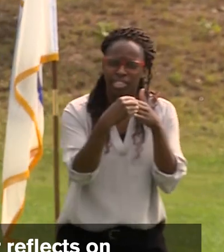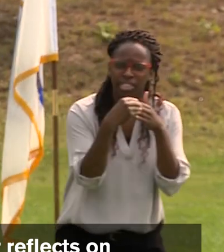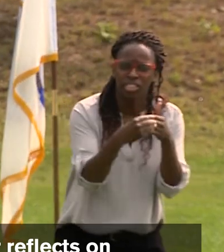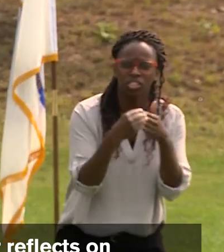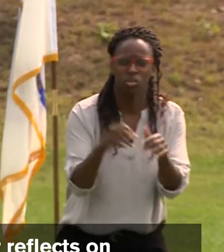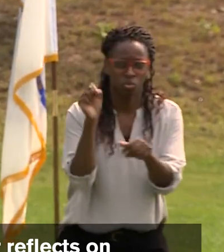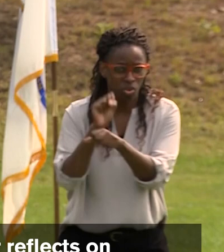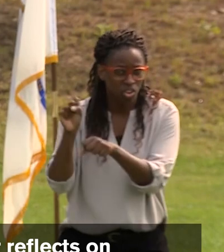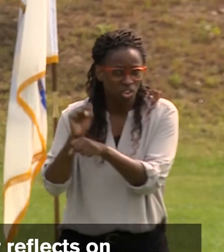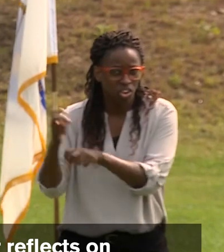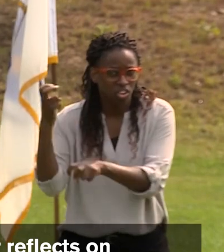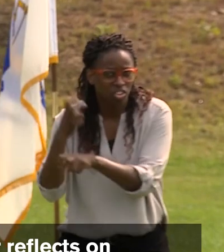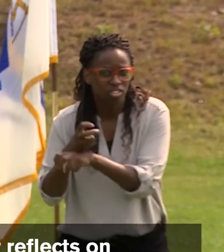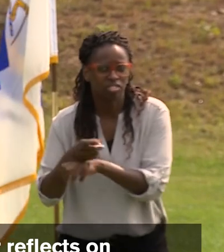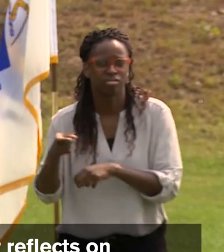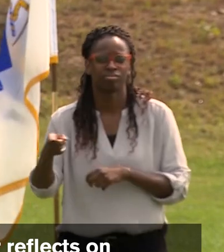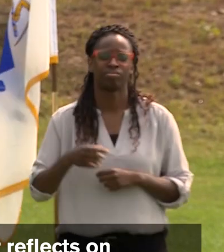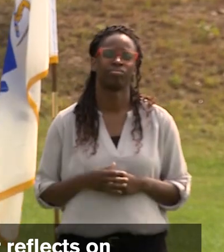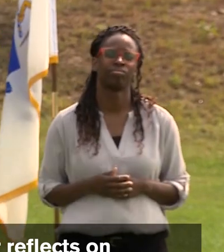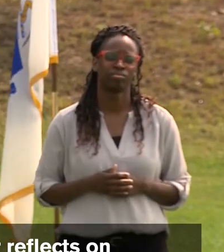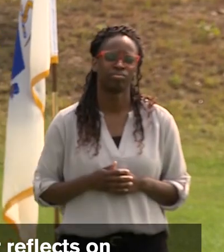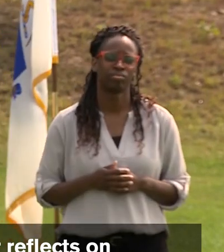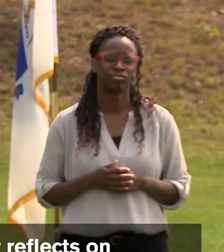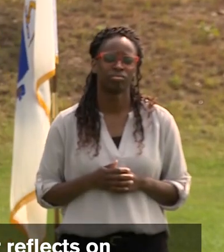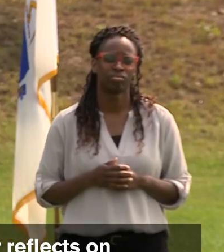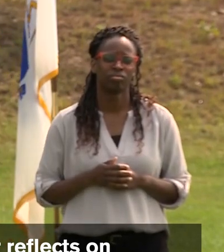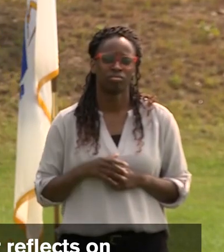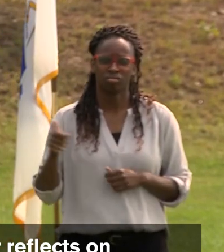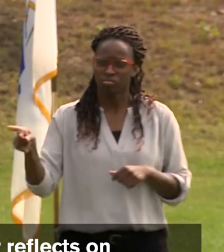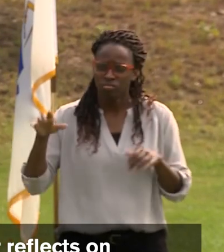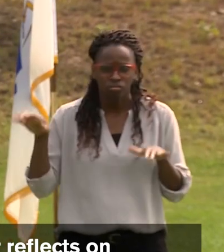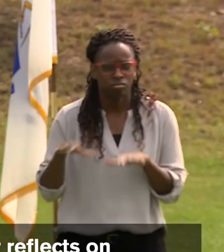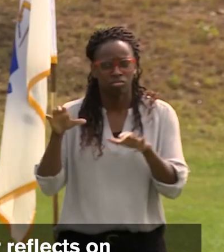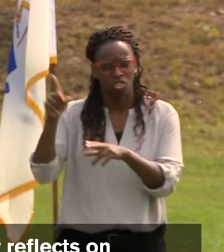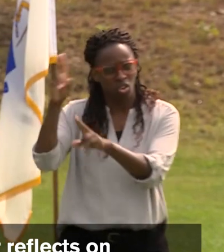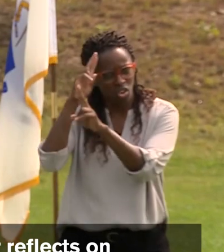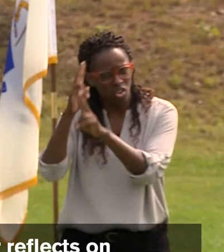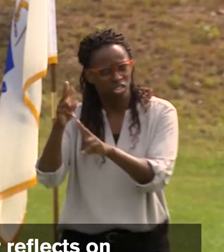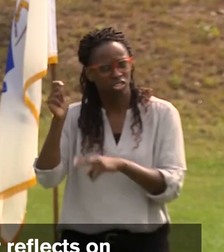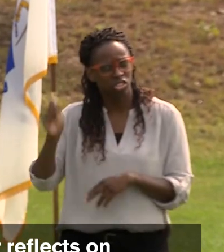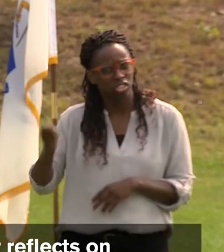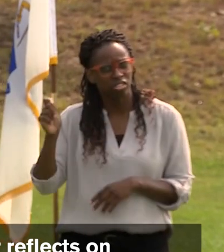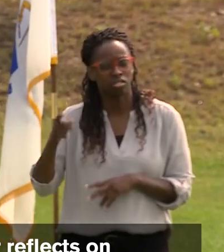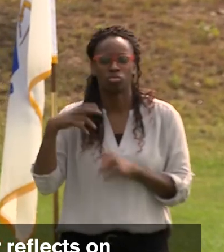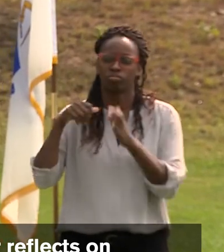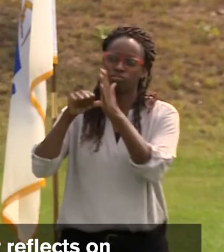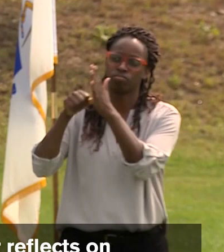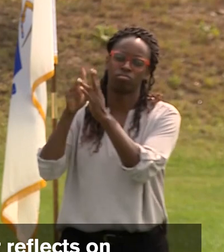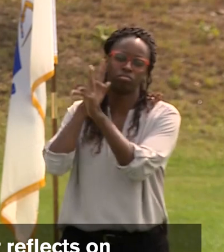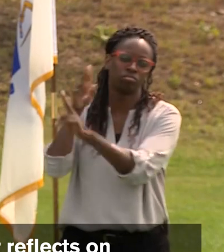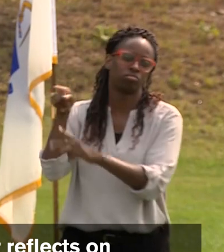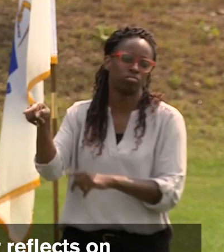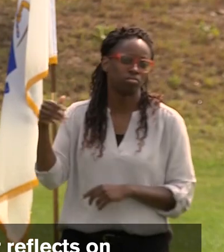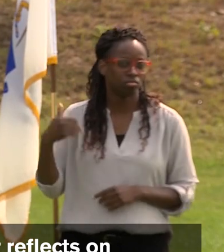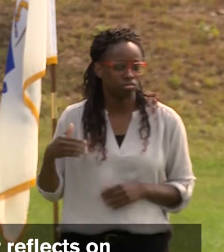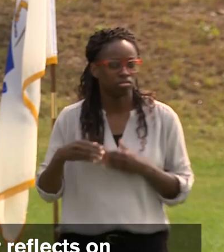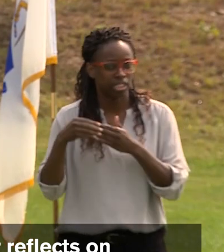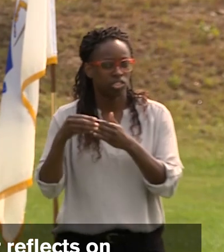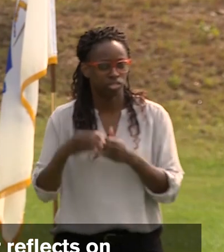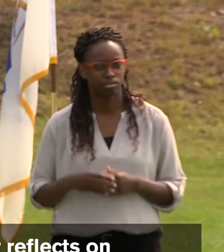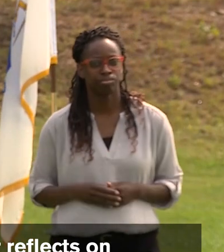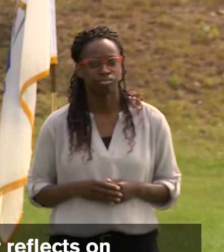worker, and somebody who led the court with honor and distinction. And those who had the privilege of working with